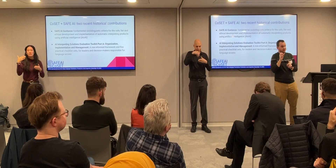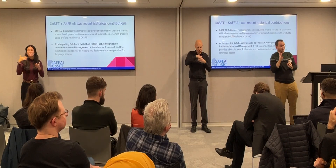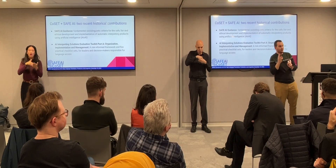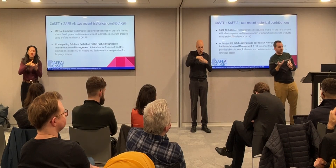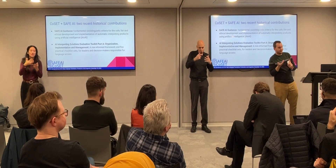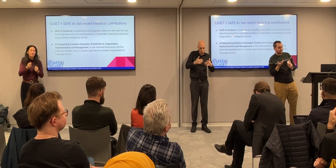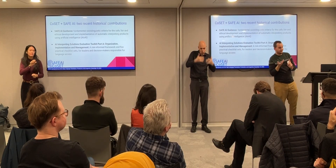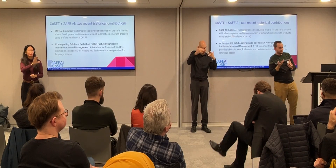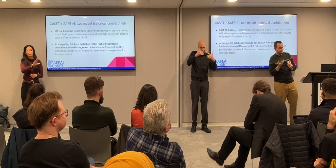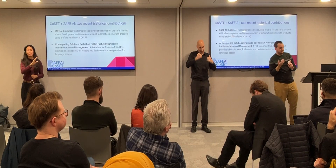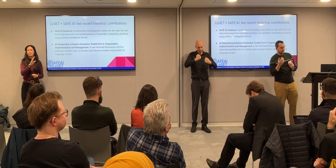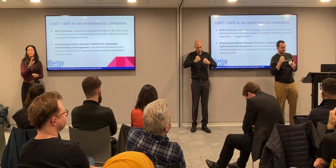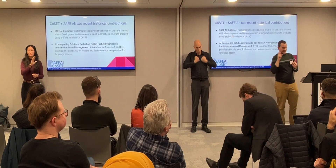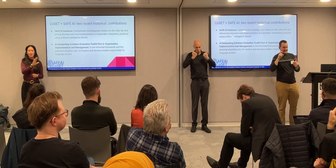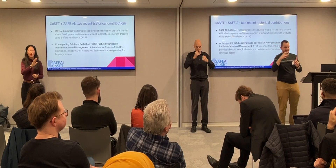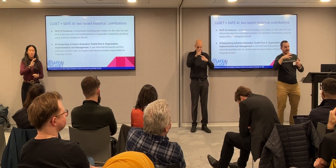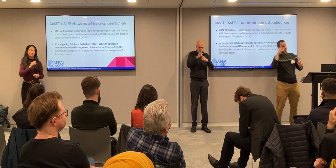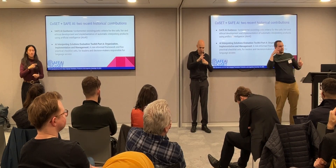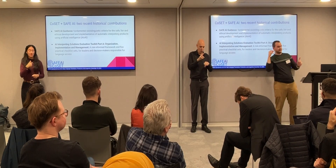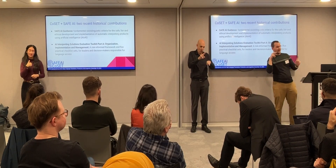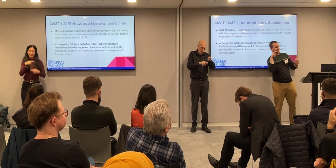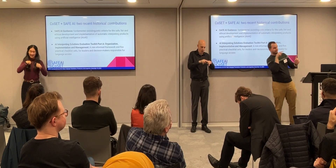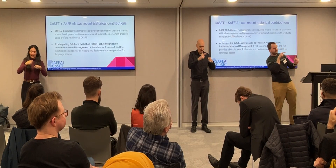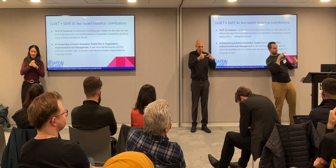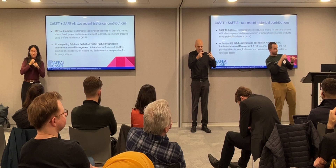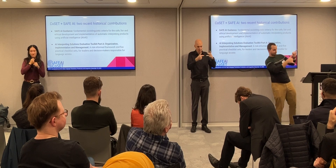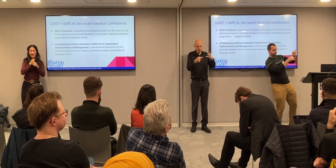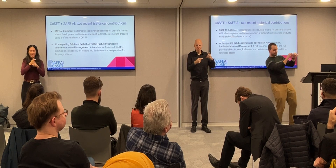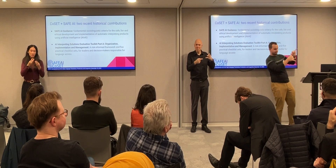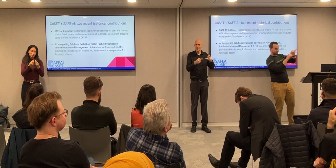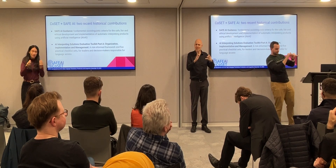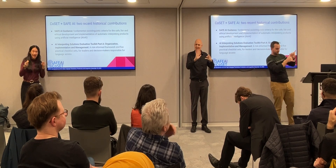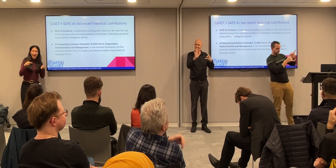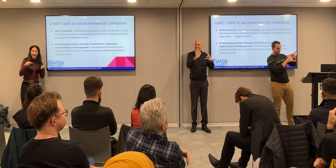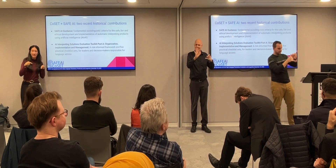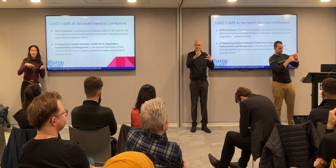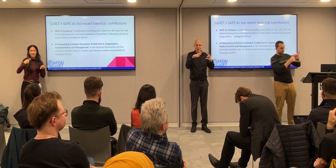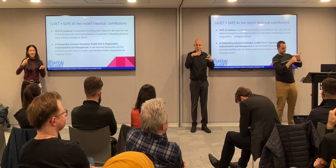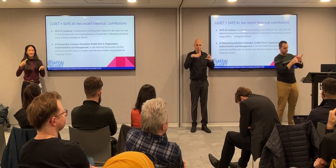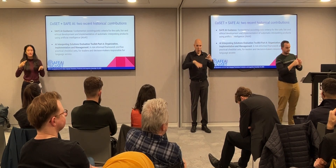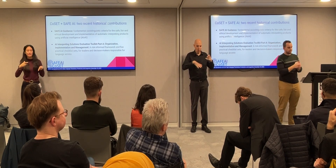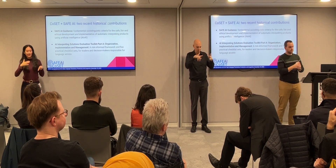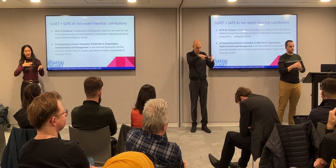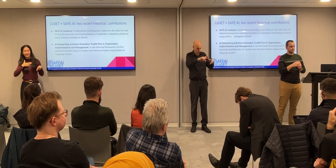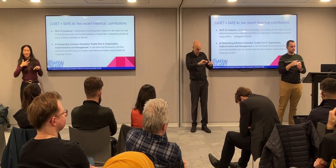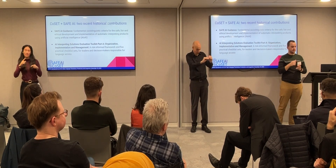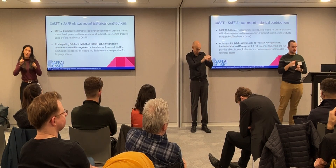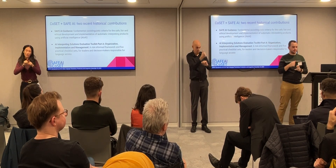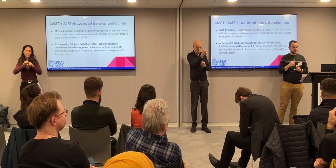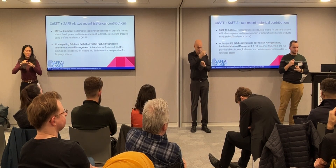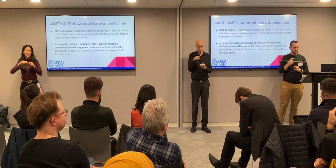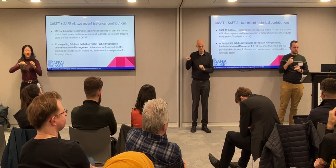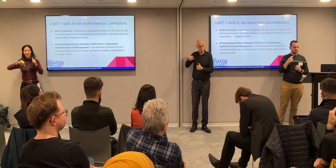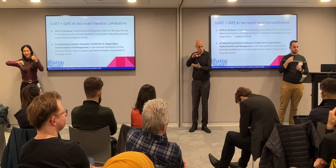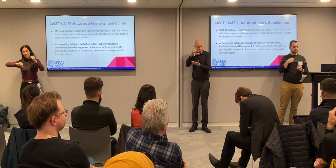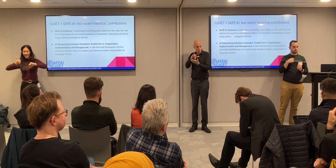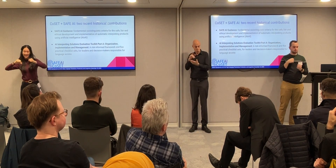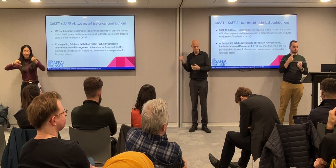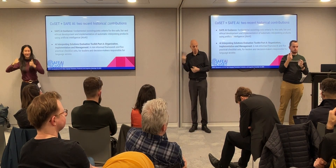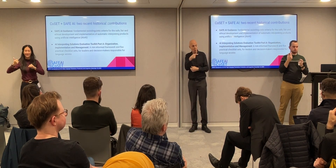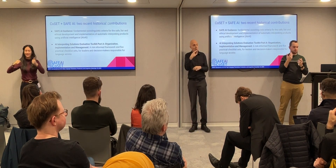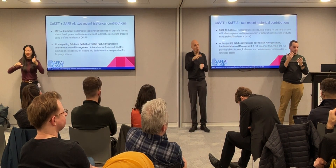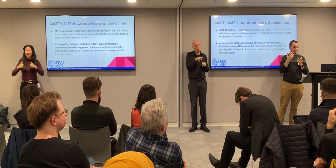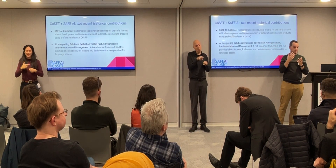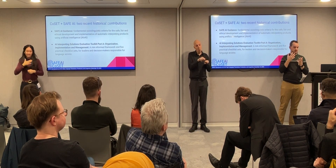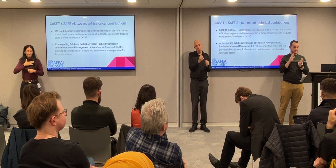ratings for their own software. And what we really need is an outside neutral party that can go in and measure